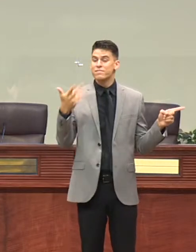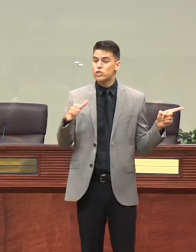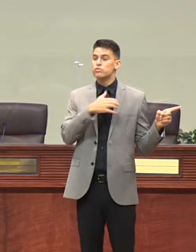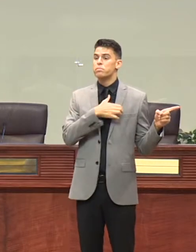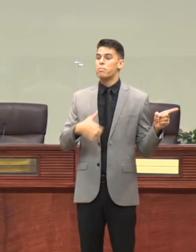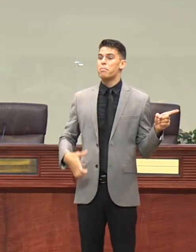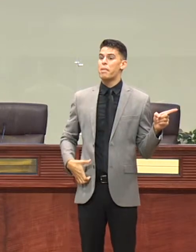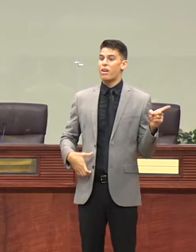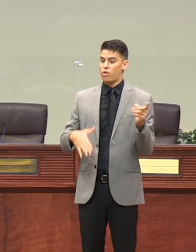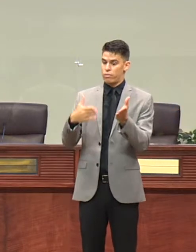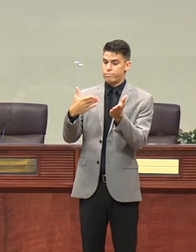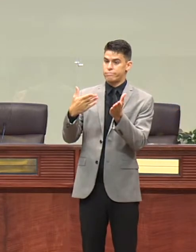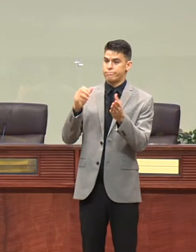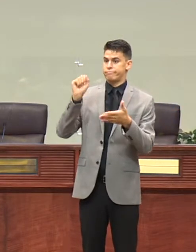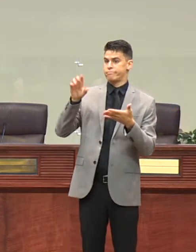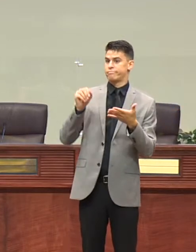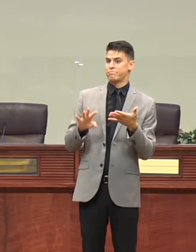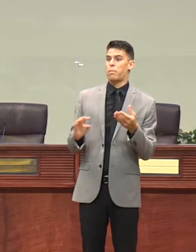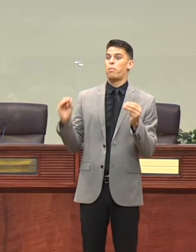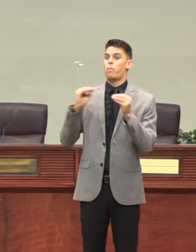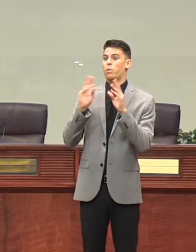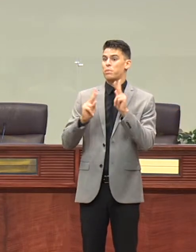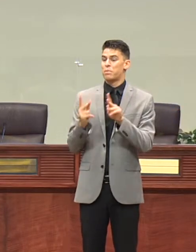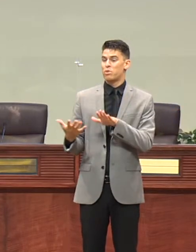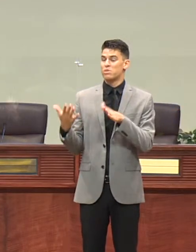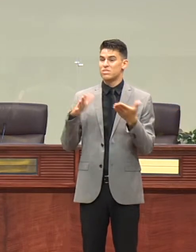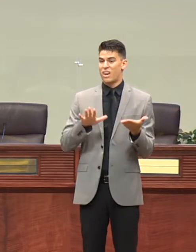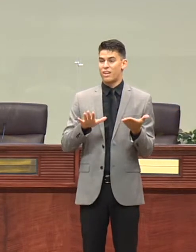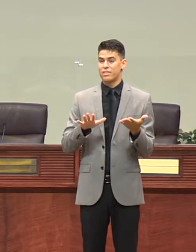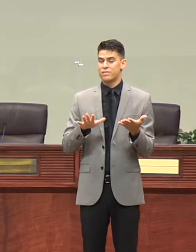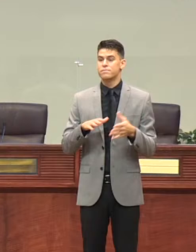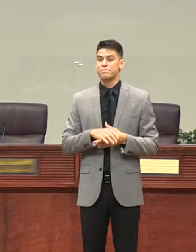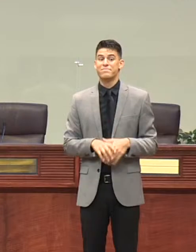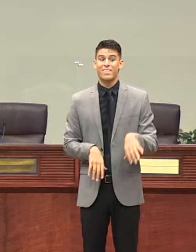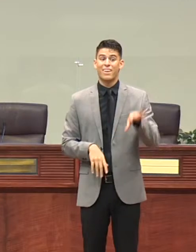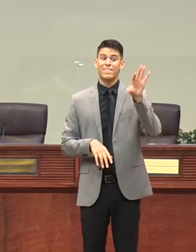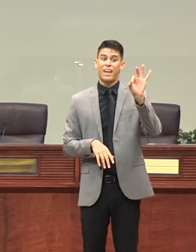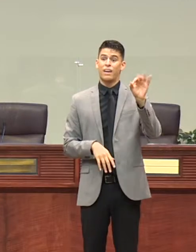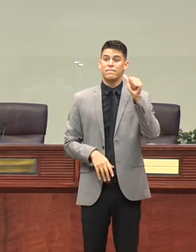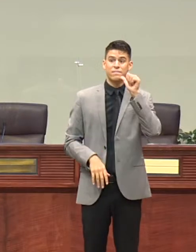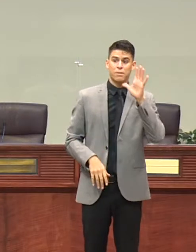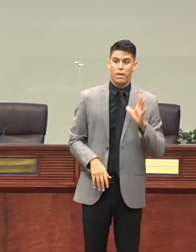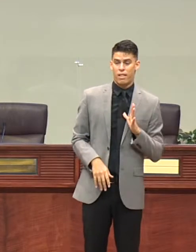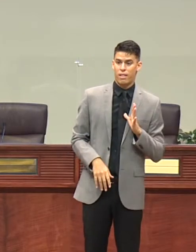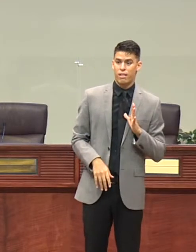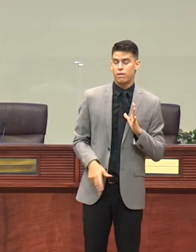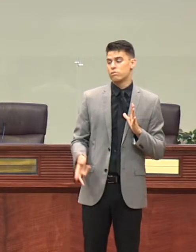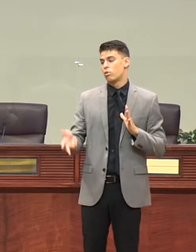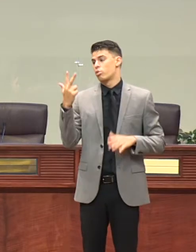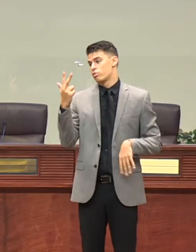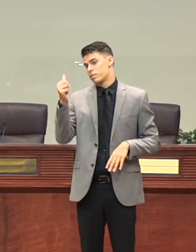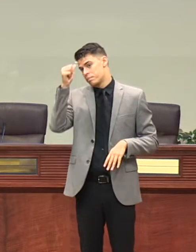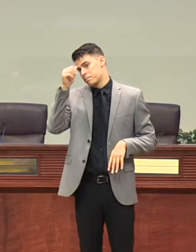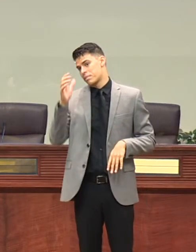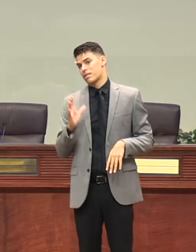death. And those were 9 female and 3 male.